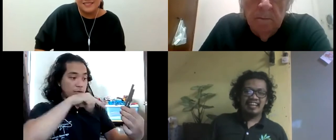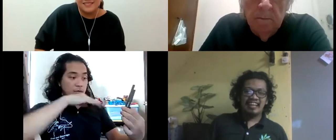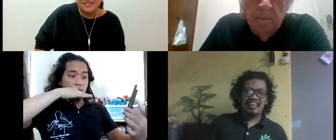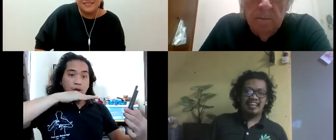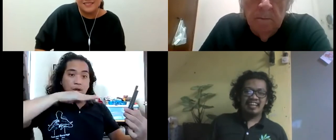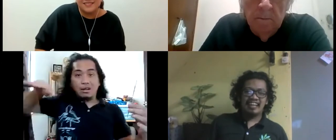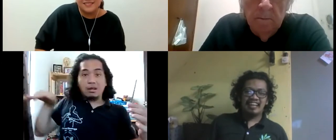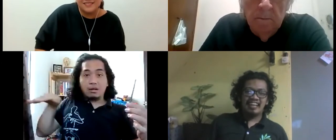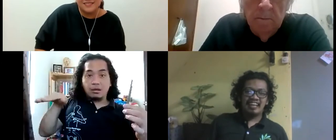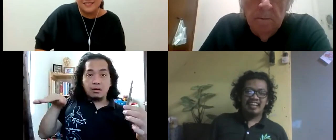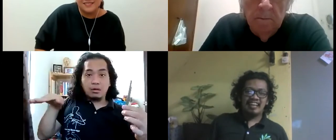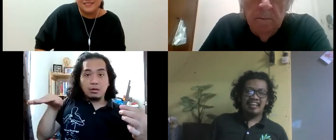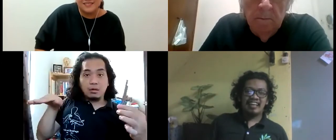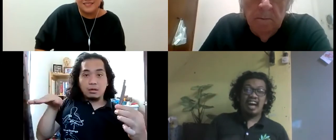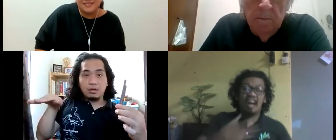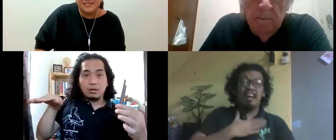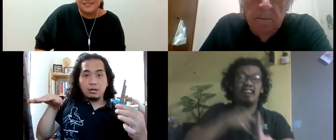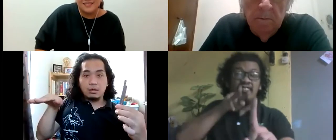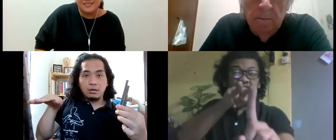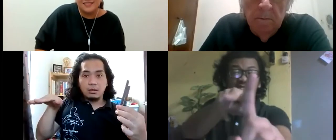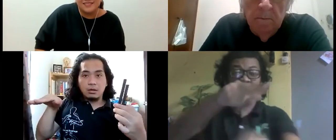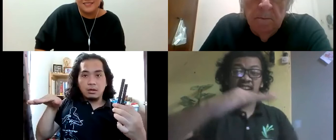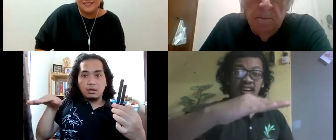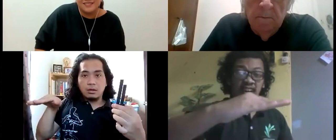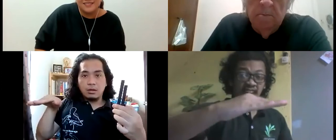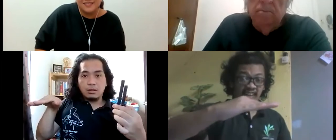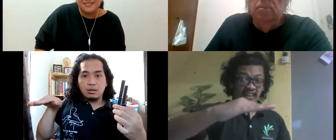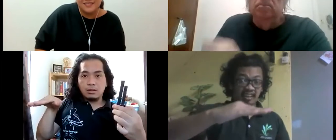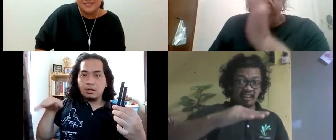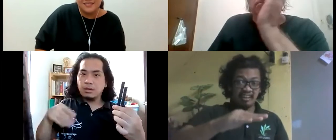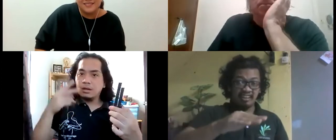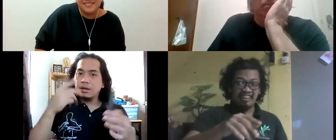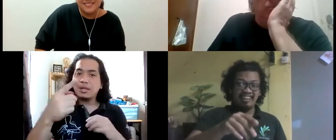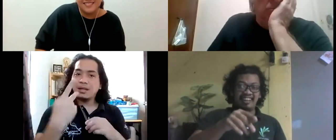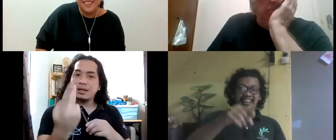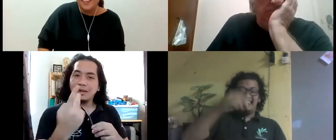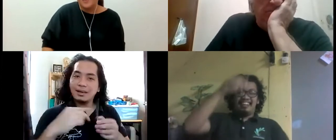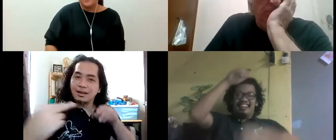But this is me as a reader, right? So I'm not flipping it. It's not yet